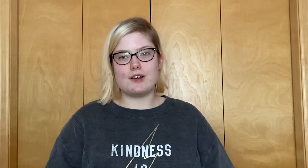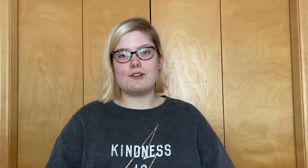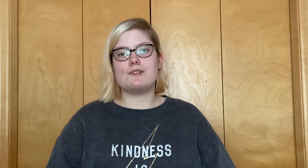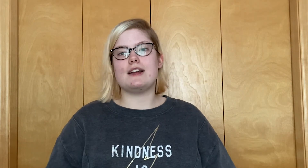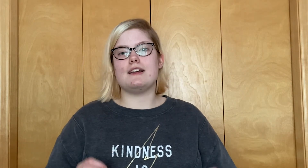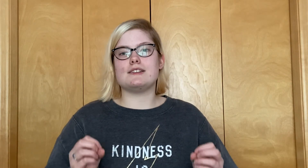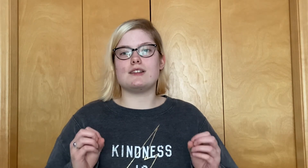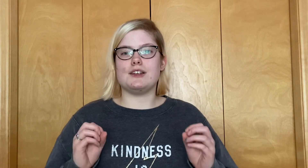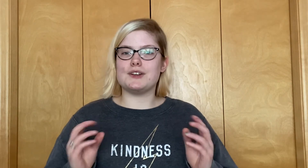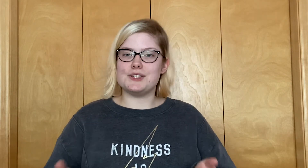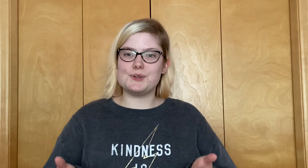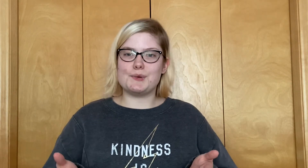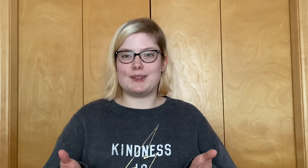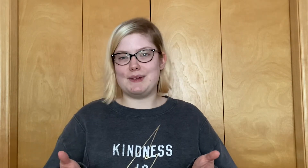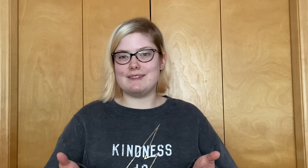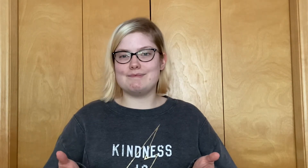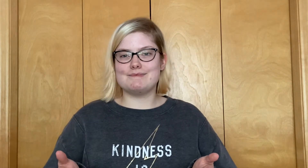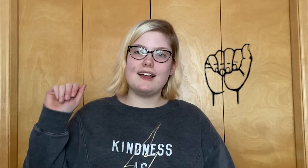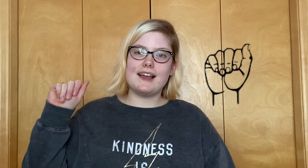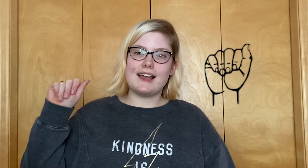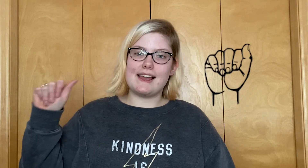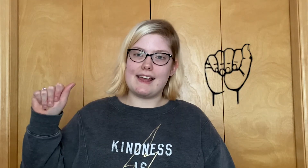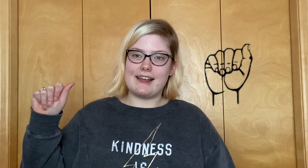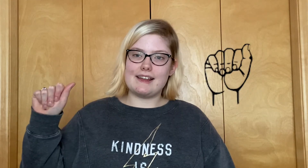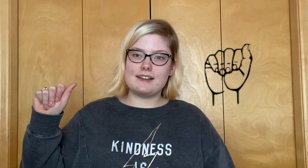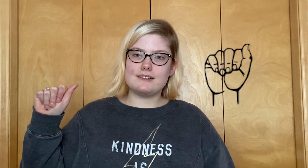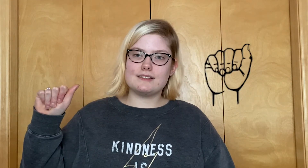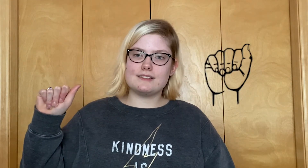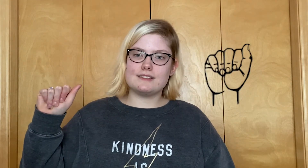slow so that you can do it with me. A,